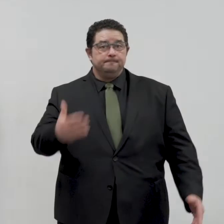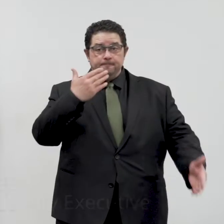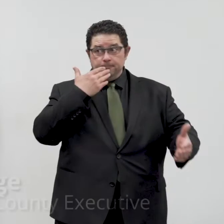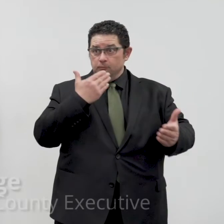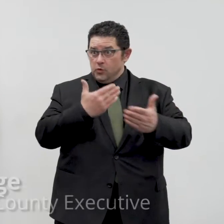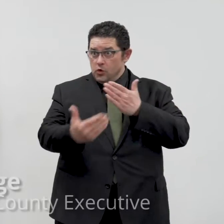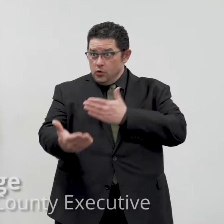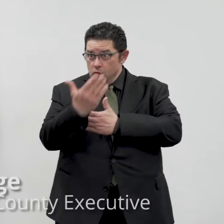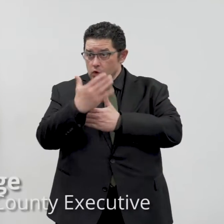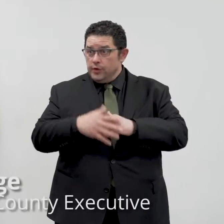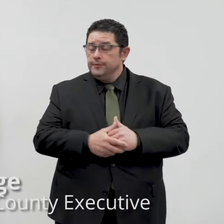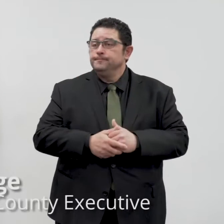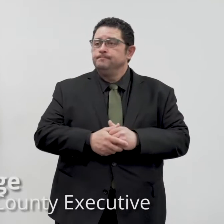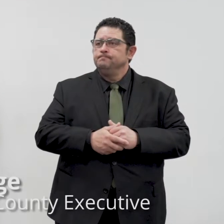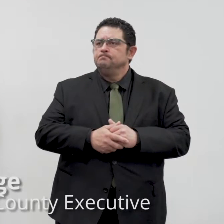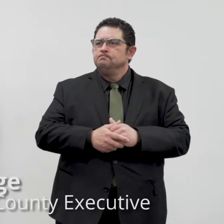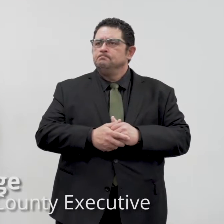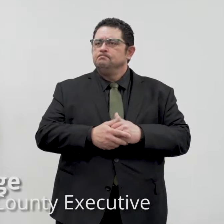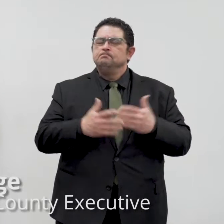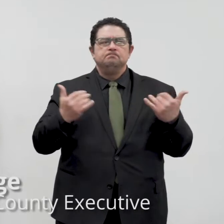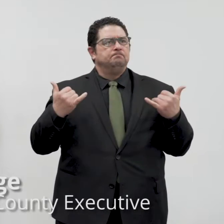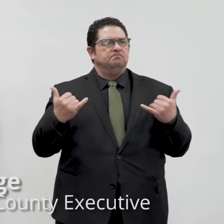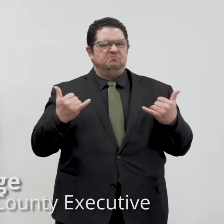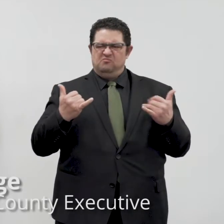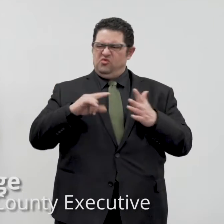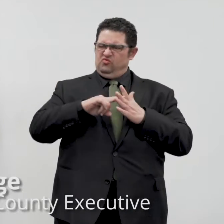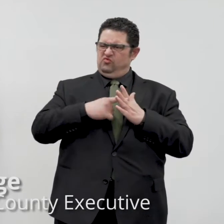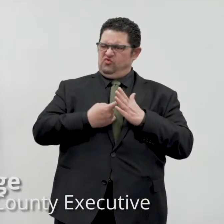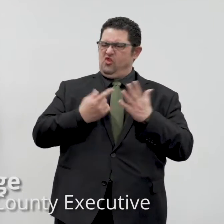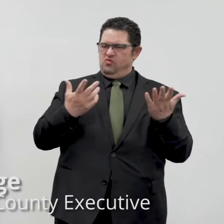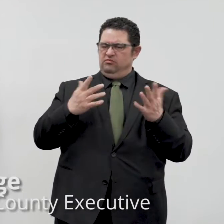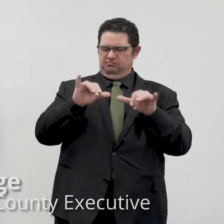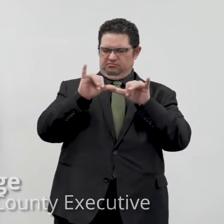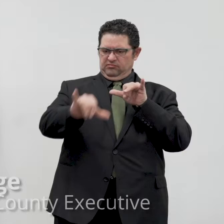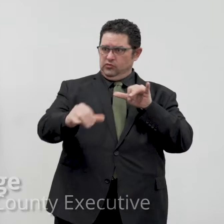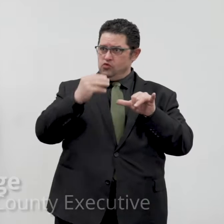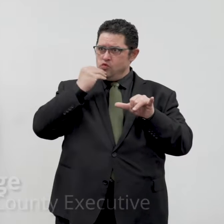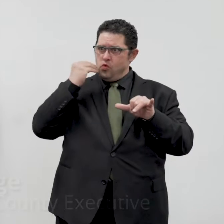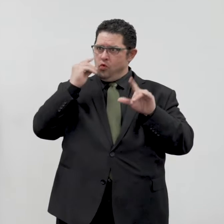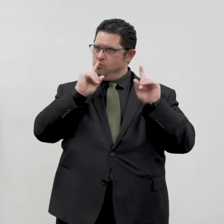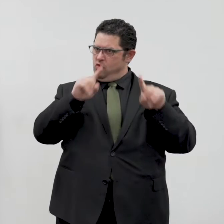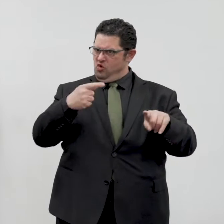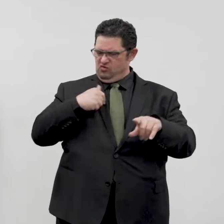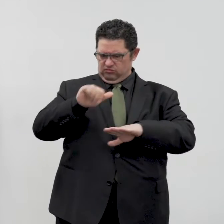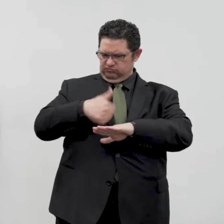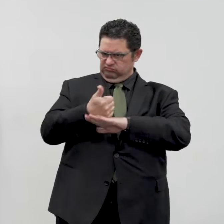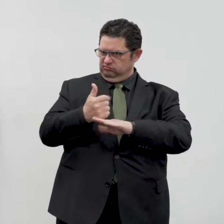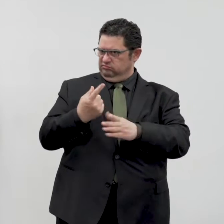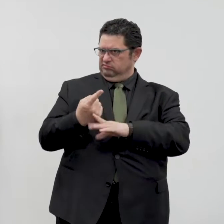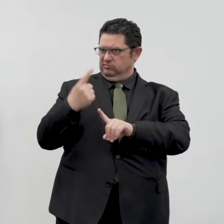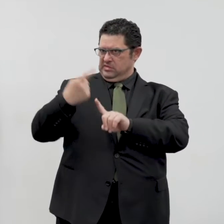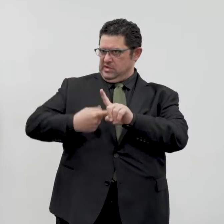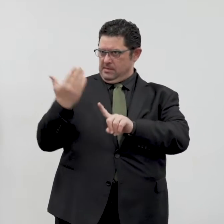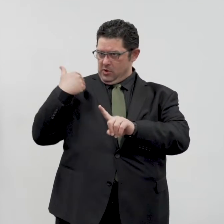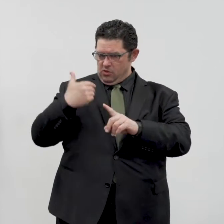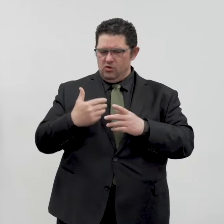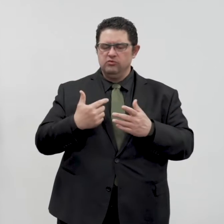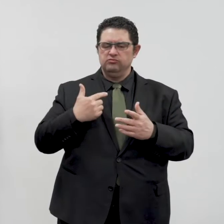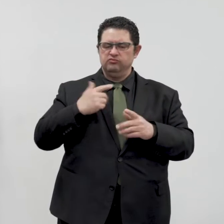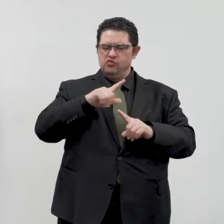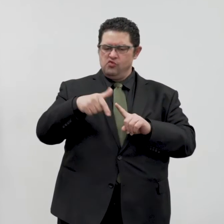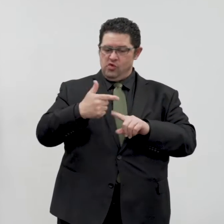Good morning. Let's start with the stay-at-home order that I put into place last month as this virus began spreading in our